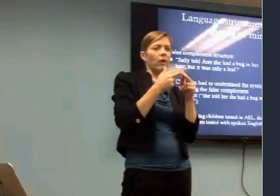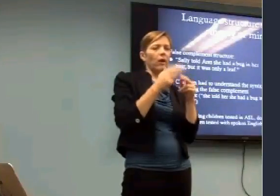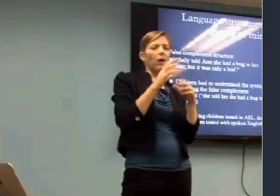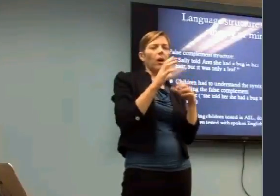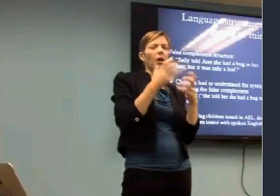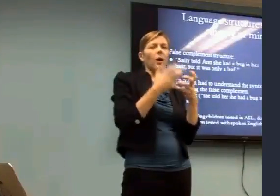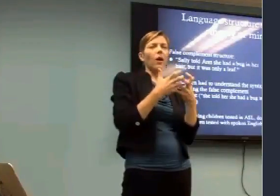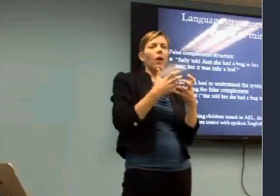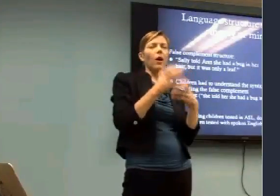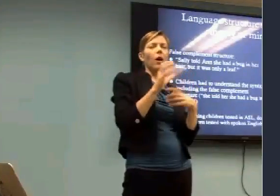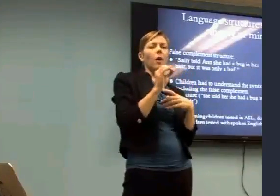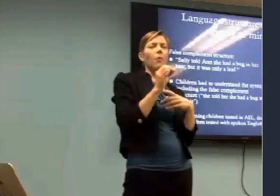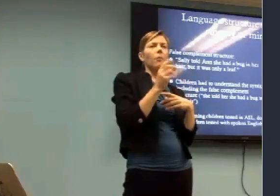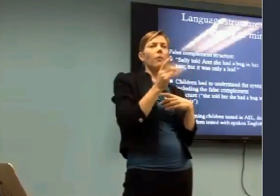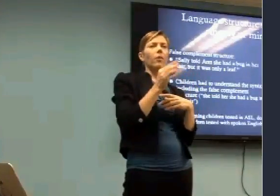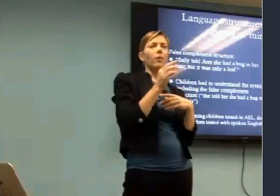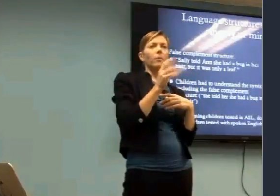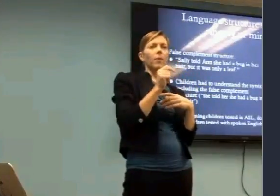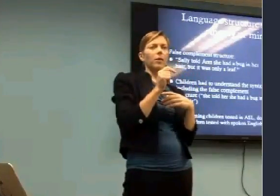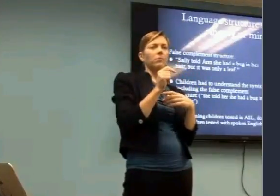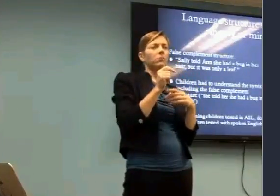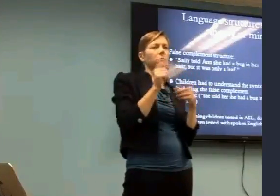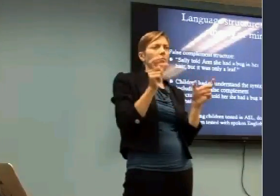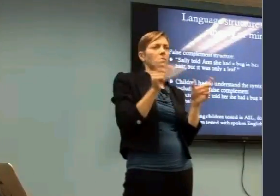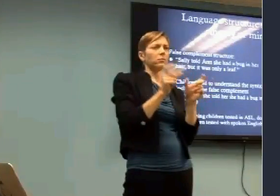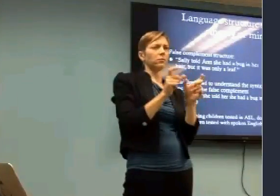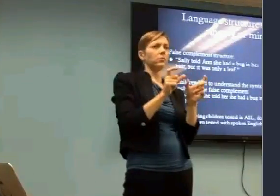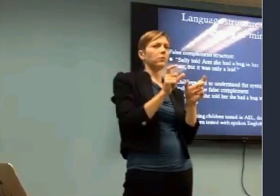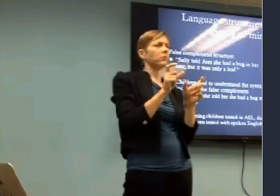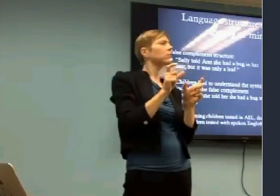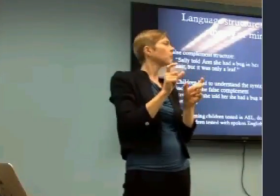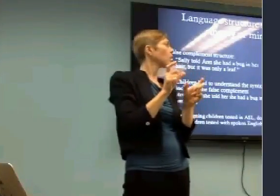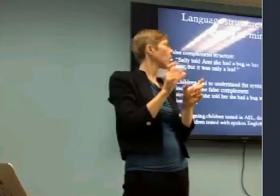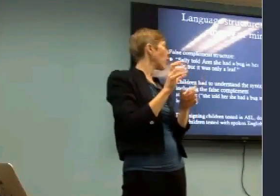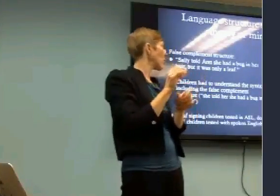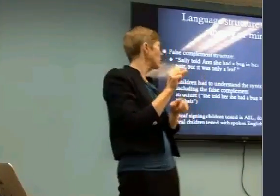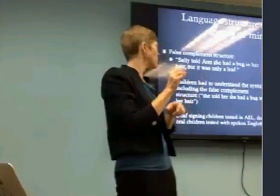syntactical structures called complement structures,